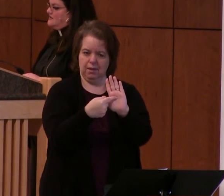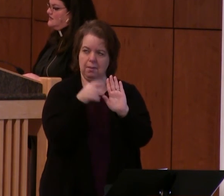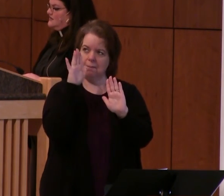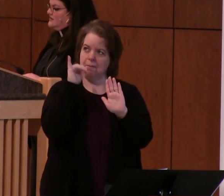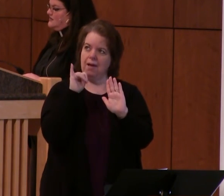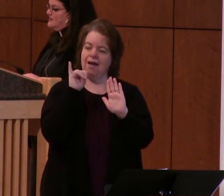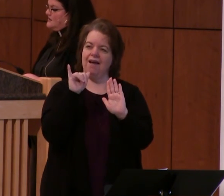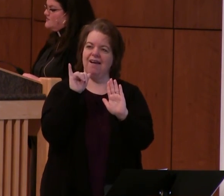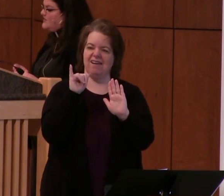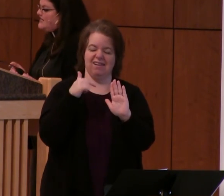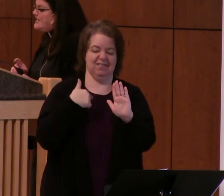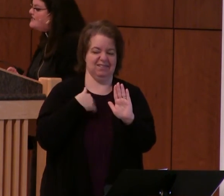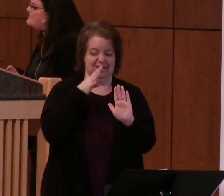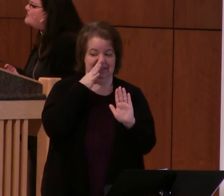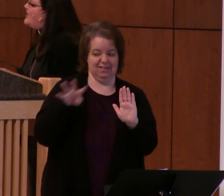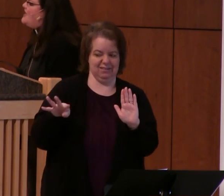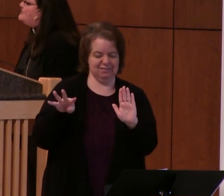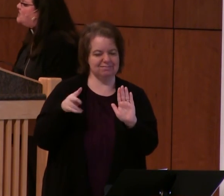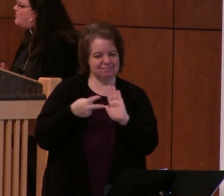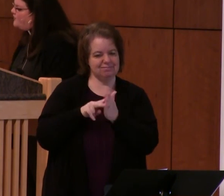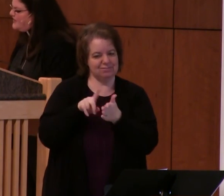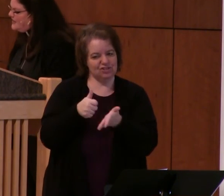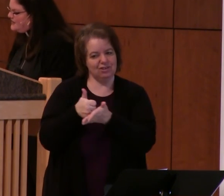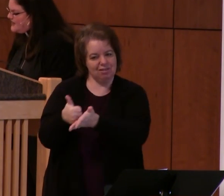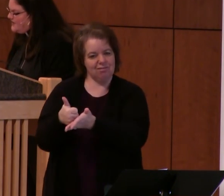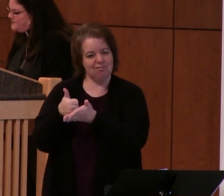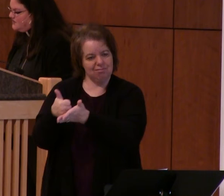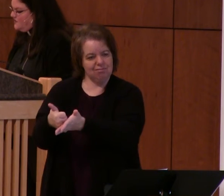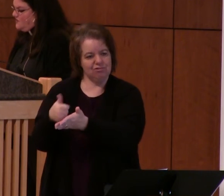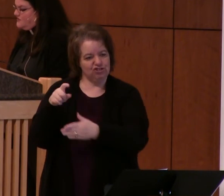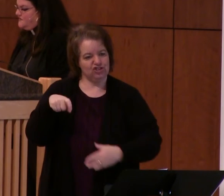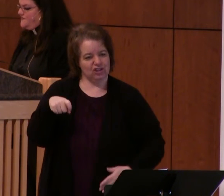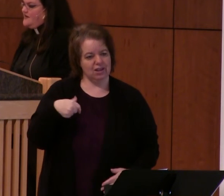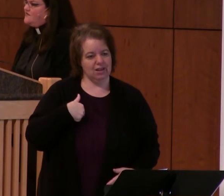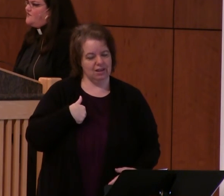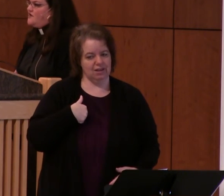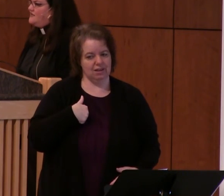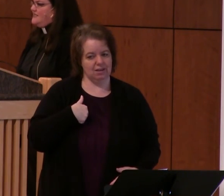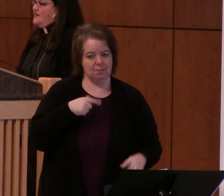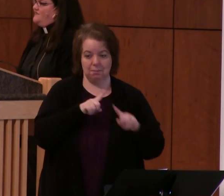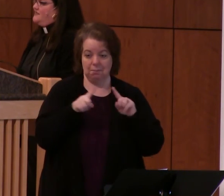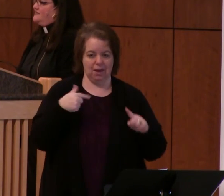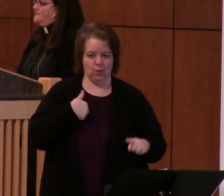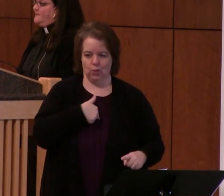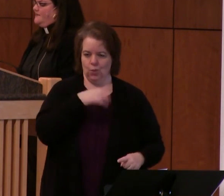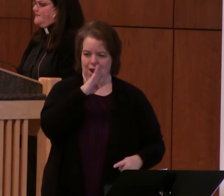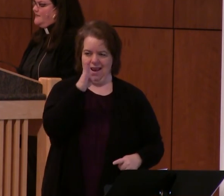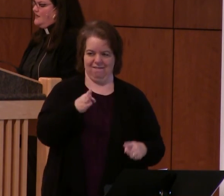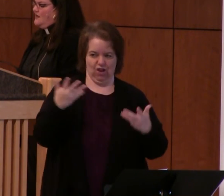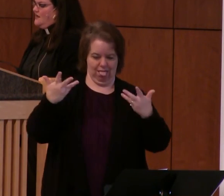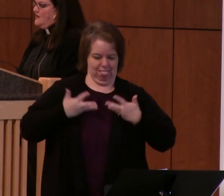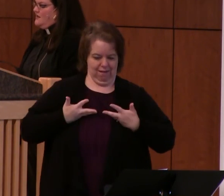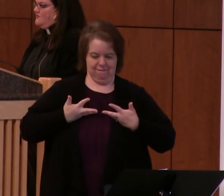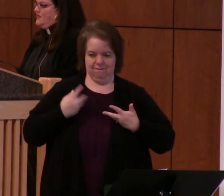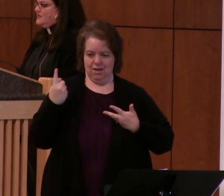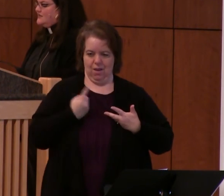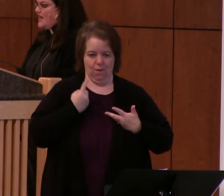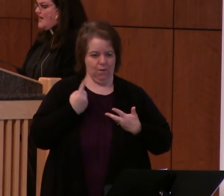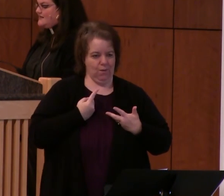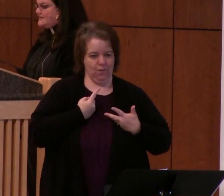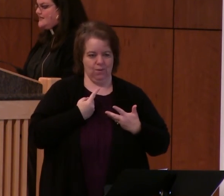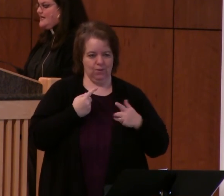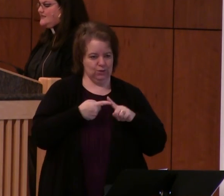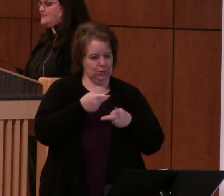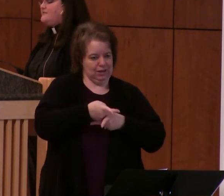corrected. But in neither case are we left alone to fend for ourselves,